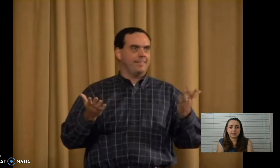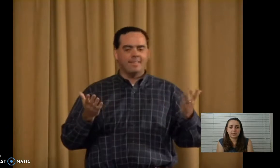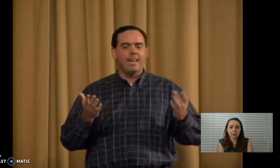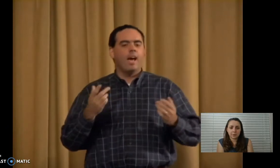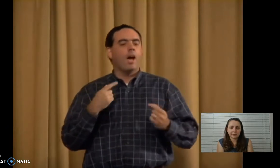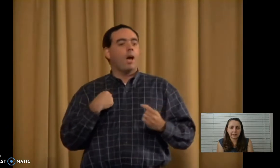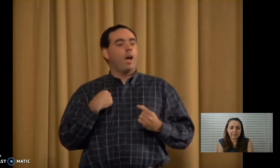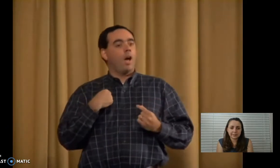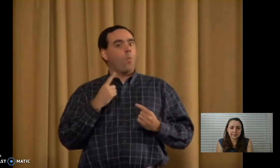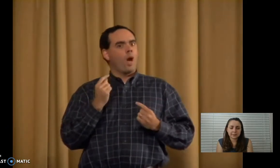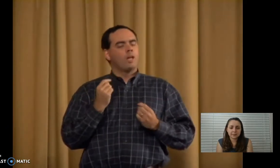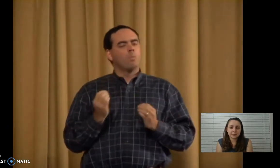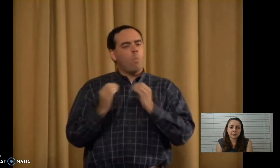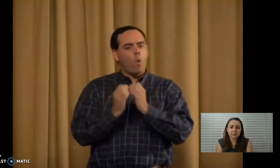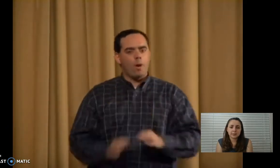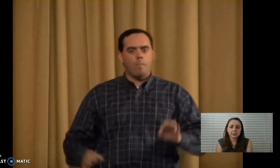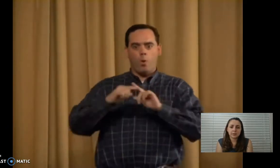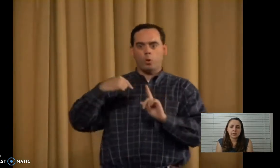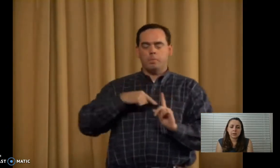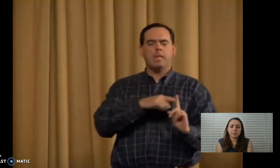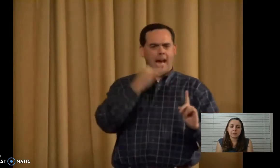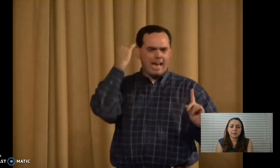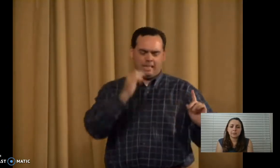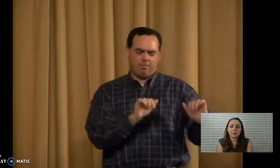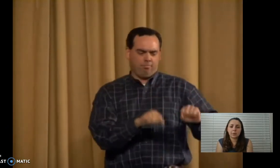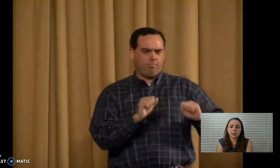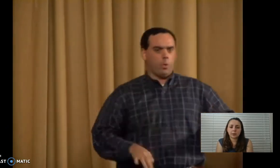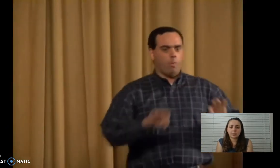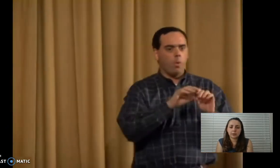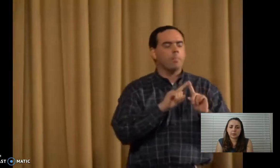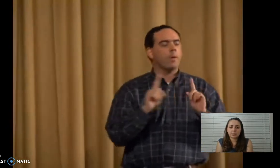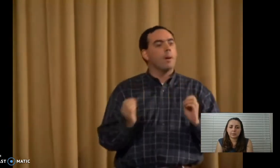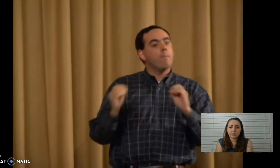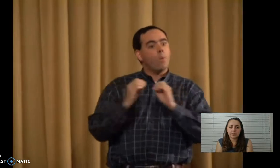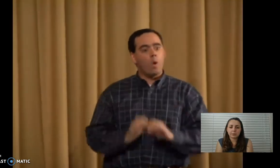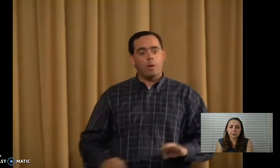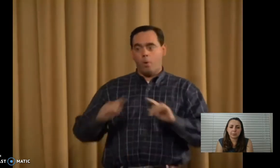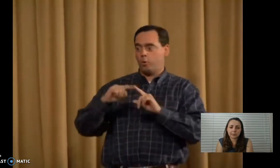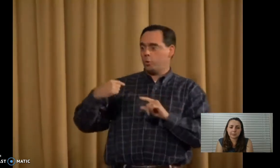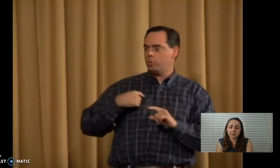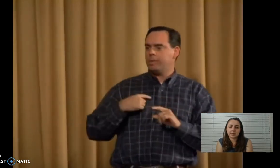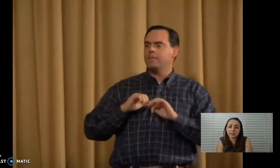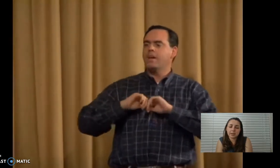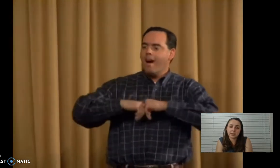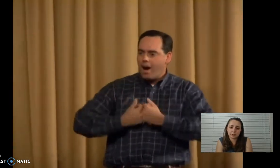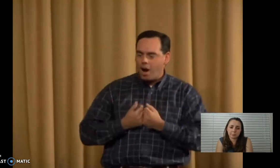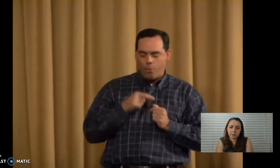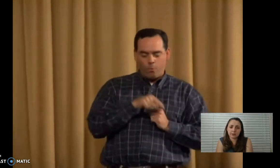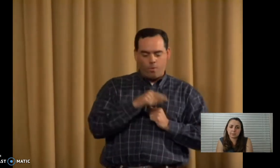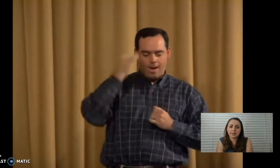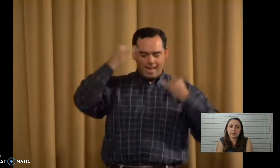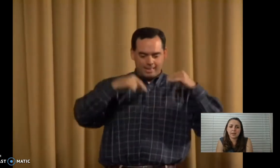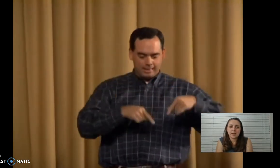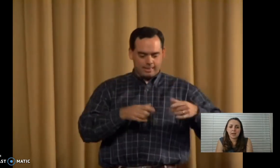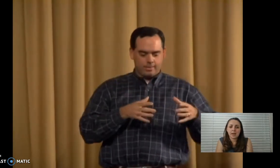And there's so many wonderful ideas. But what I found that was more important to me, yes, the ideas were